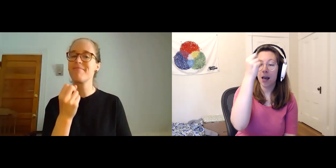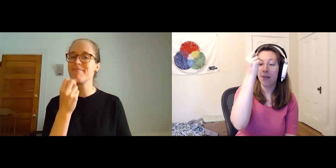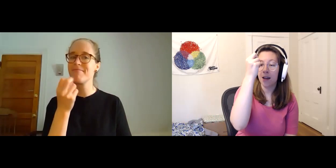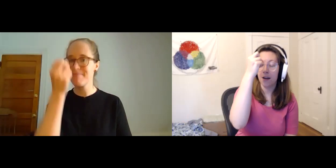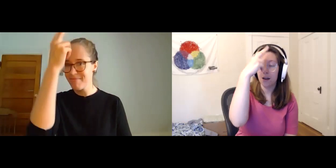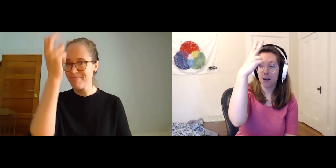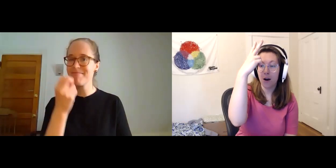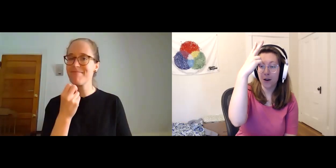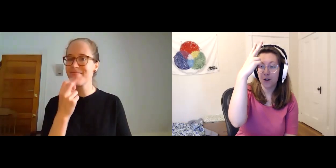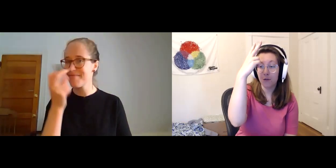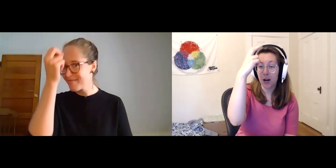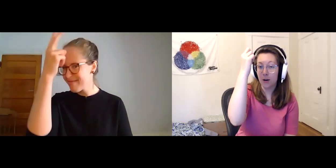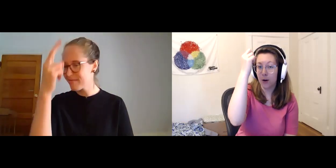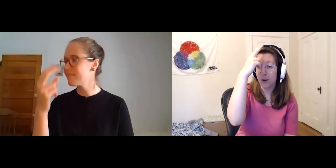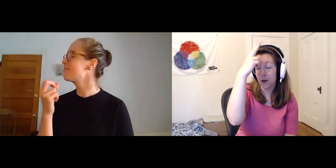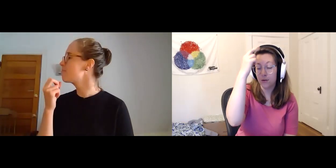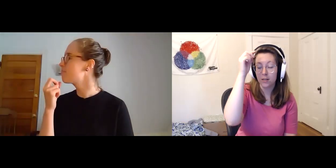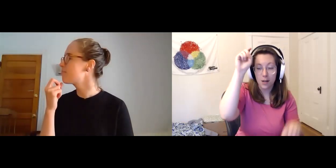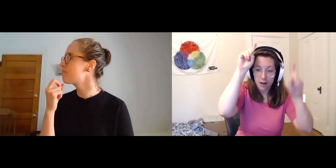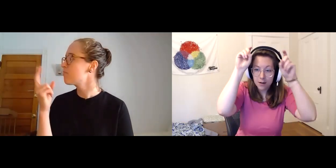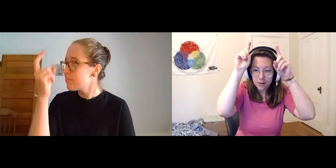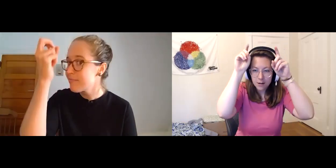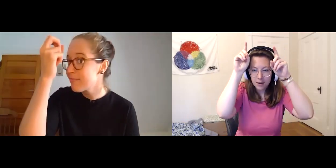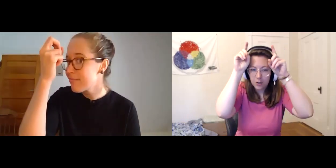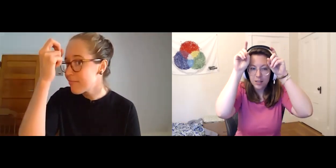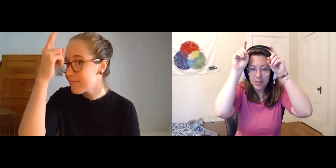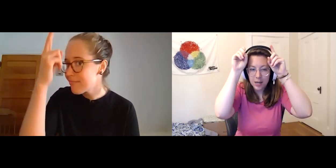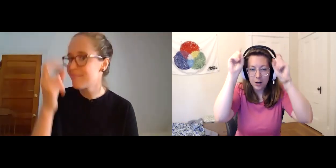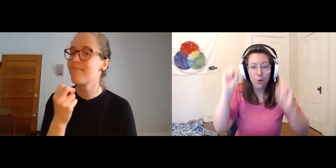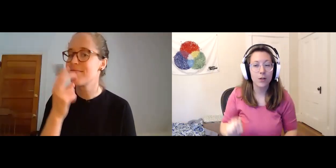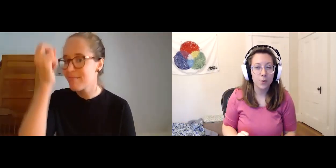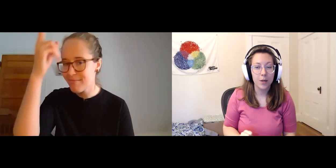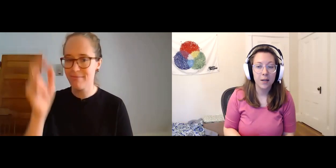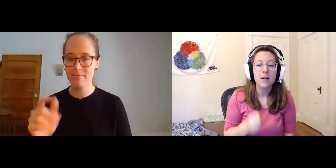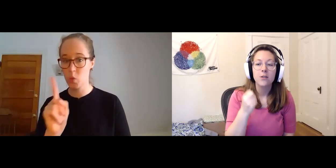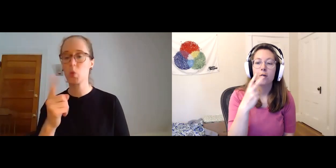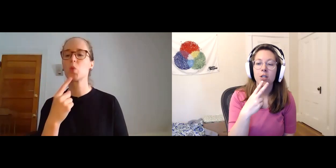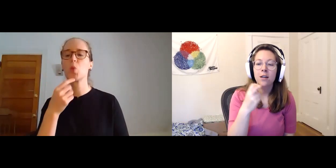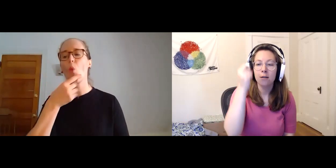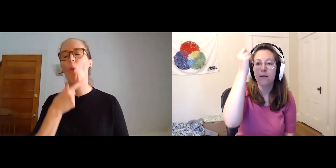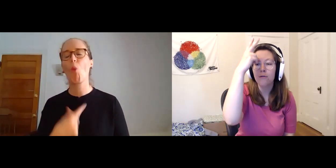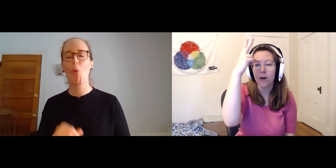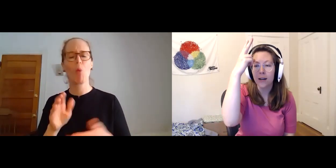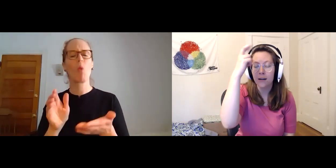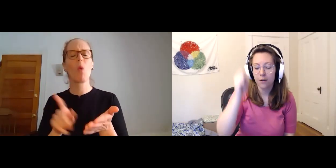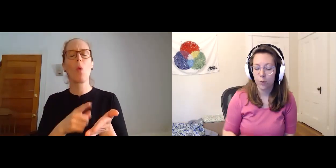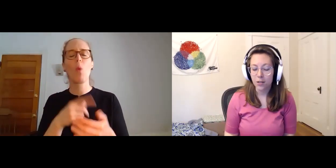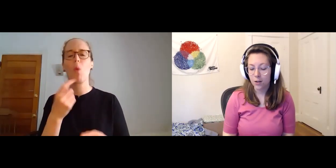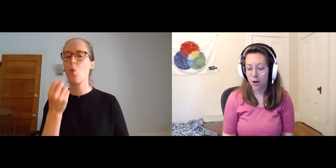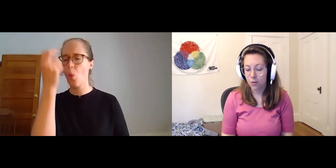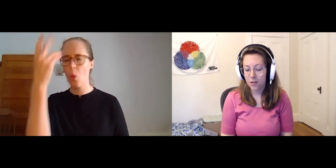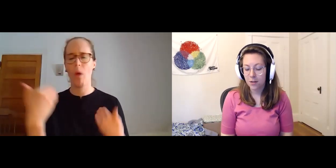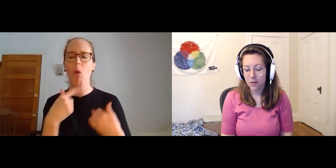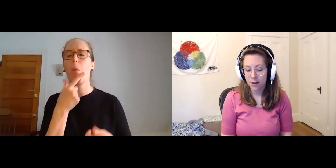would be, and then on your forehead where the goat's little teeny tiny horns would be. So chin, forehead